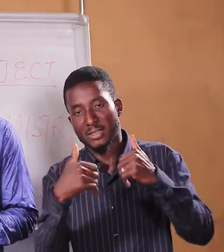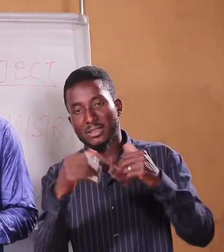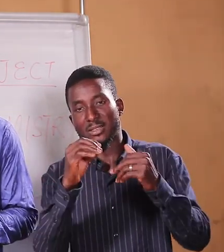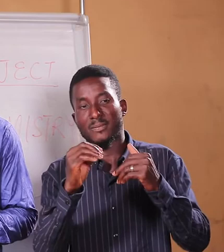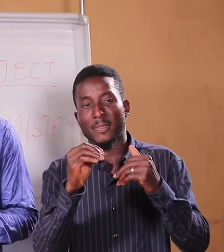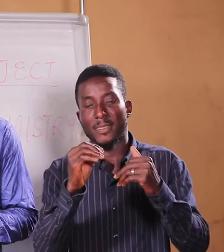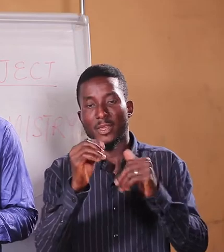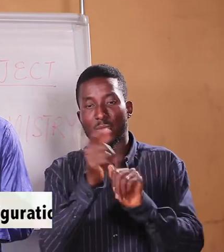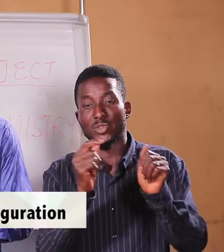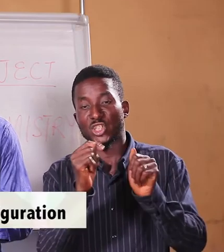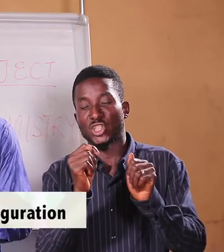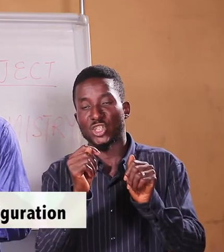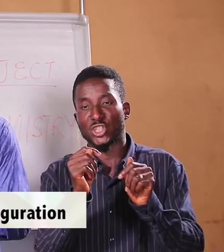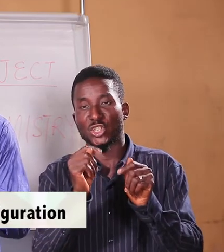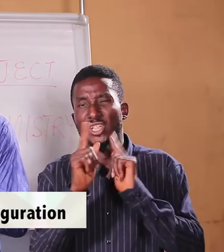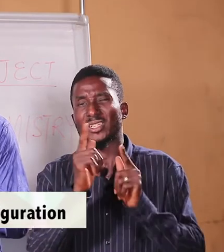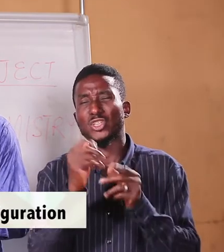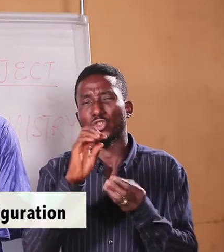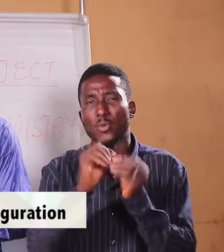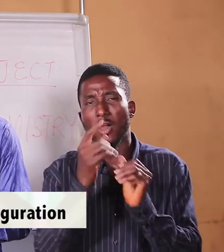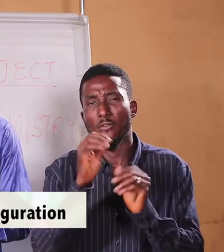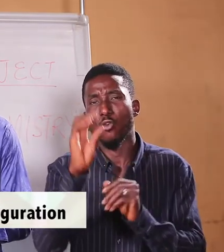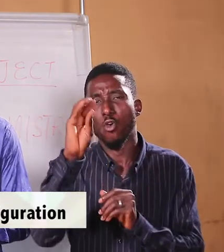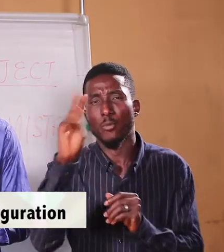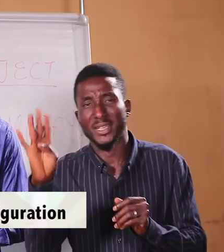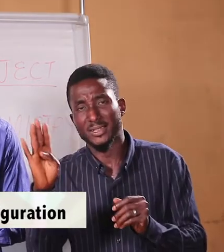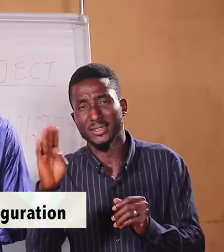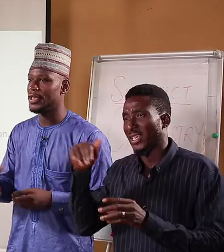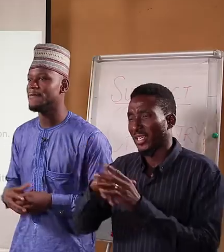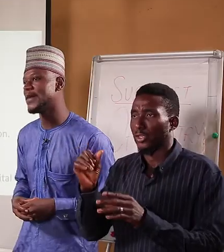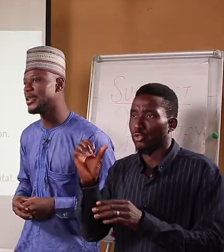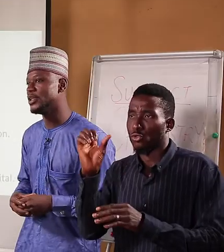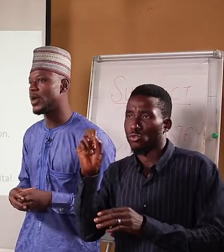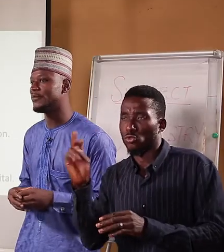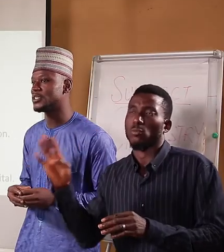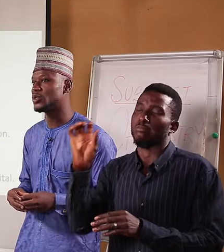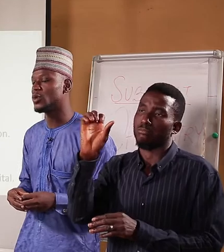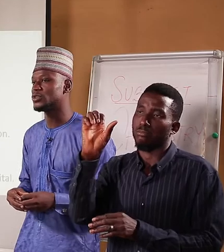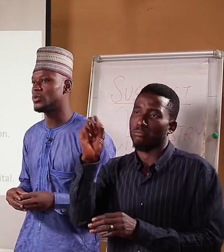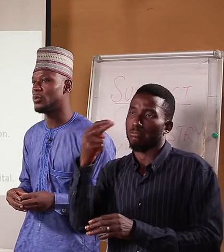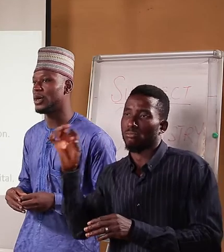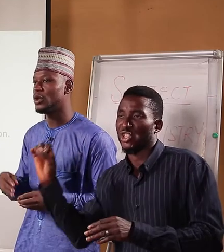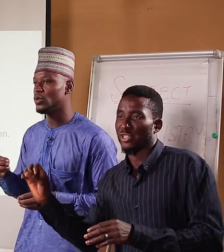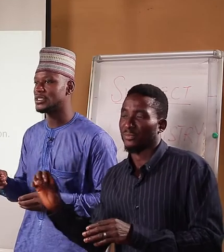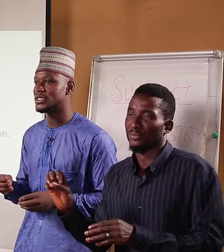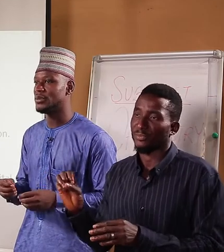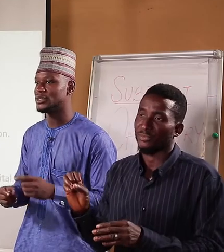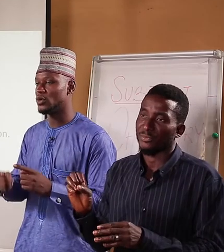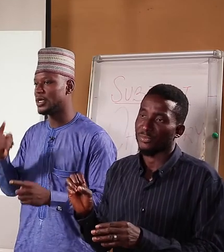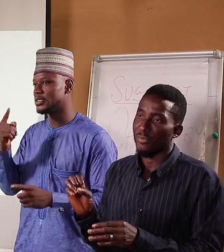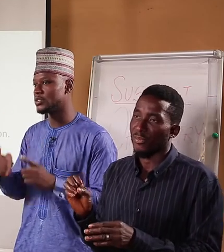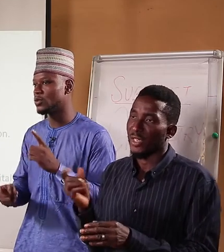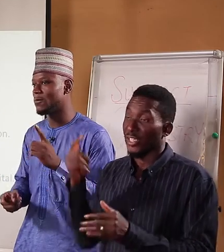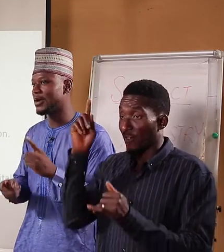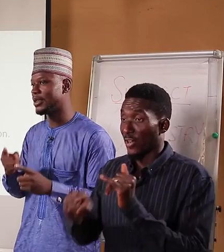letter m, and it determines the number of orbitals in a subshell. Then finally, we have the spin quantum number, which determines